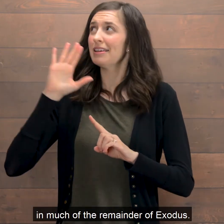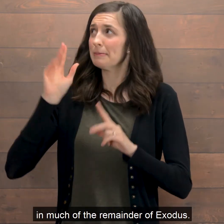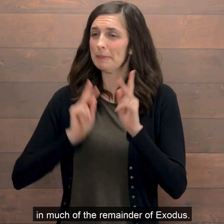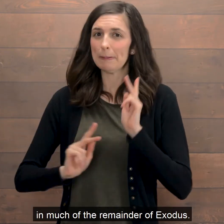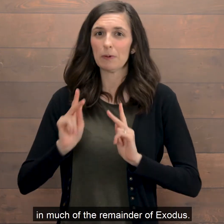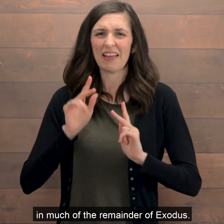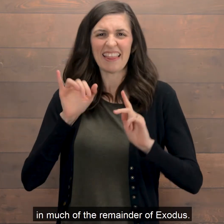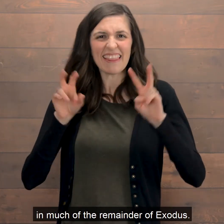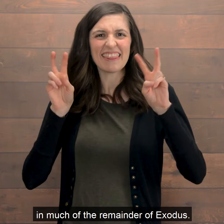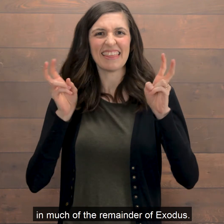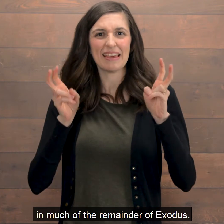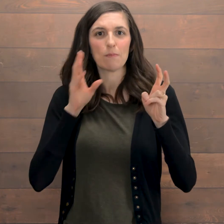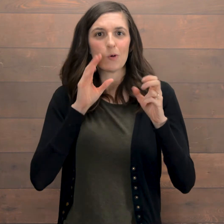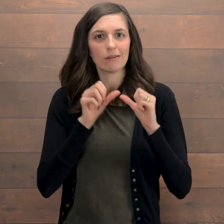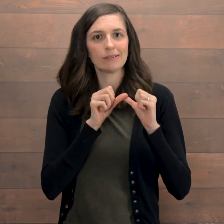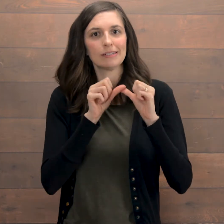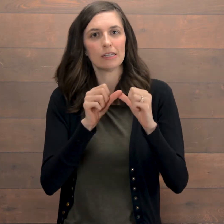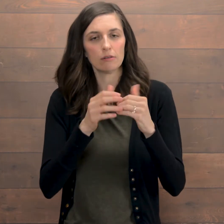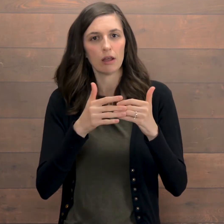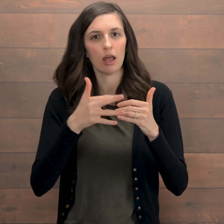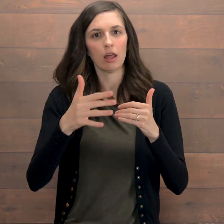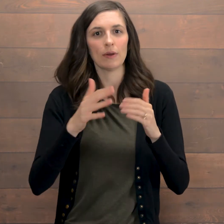of the remainder of Exodus.